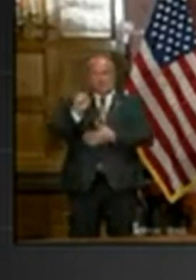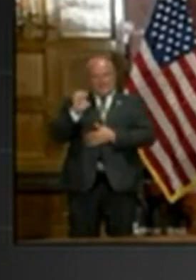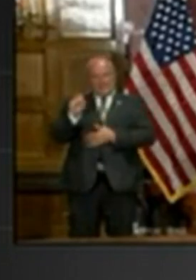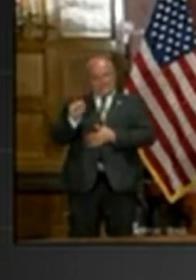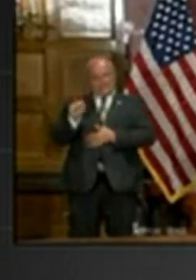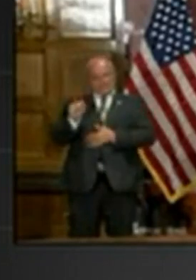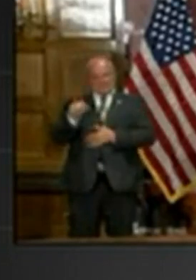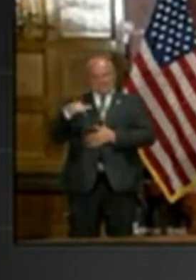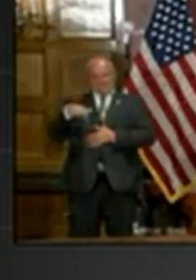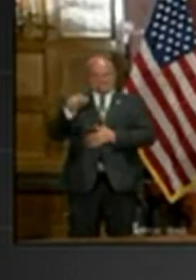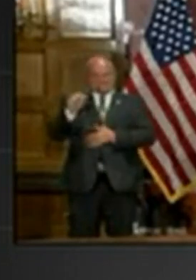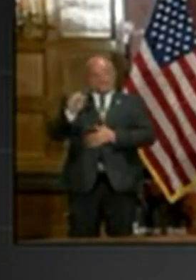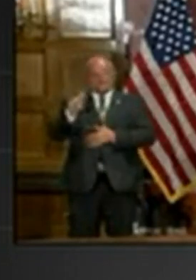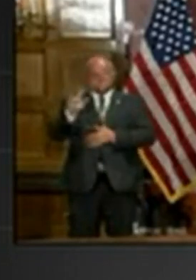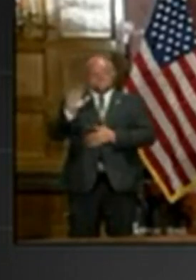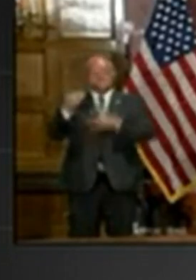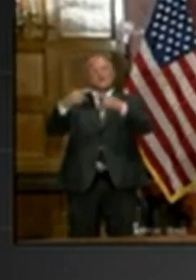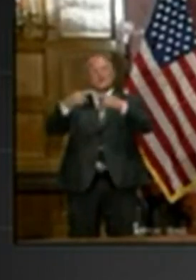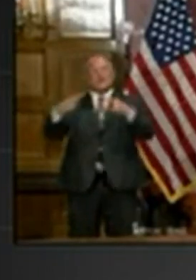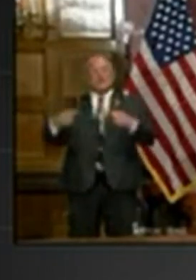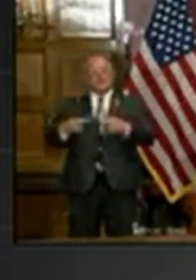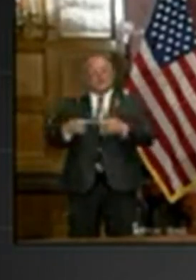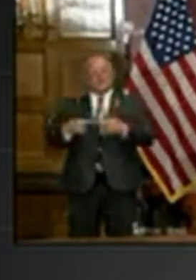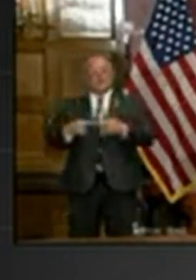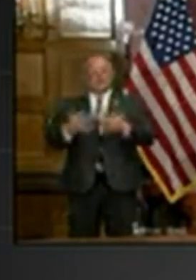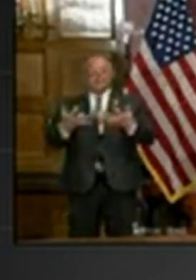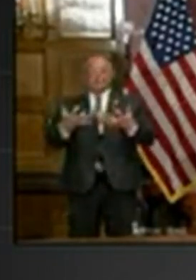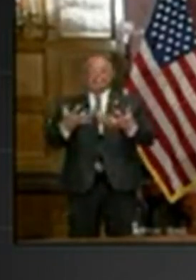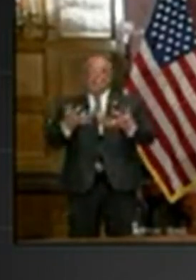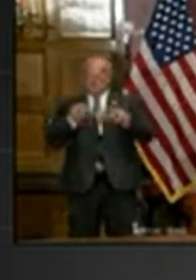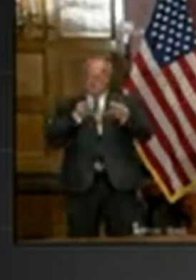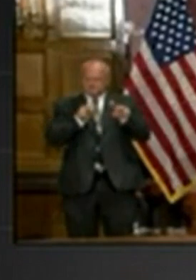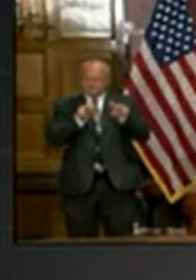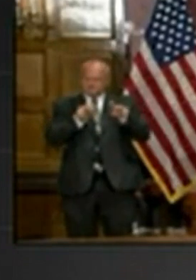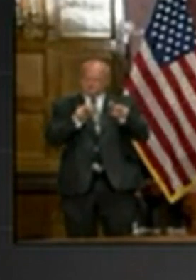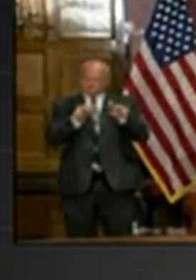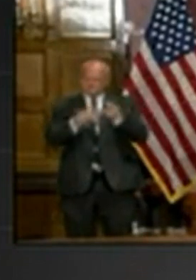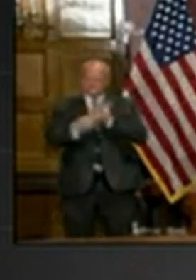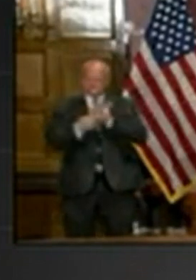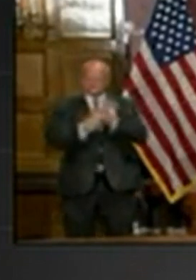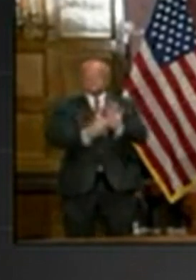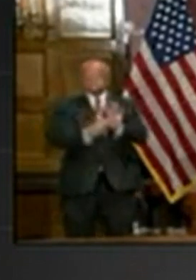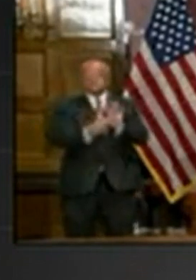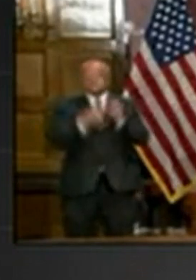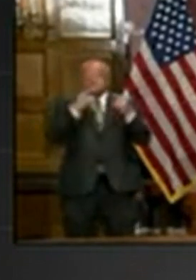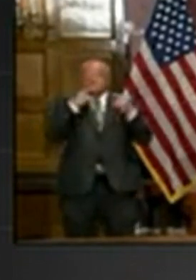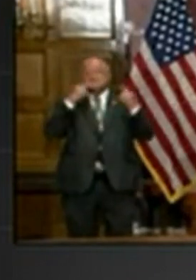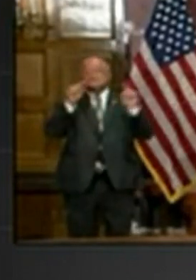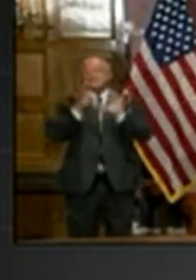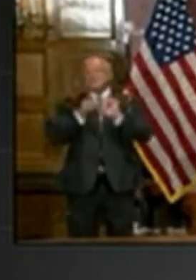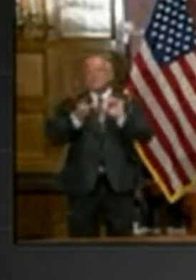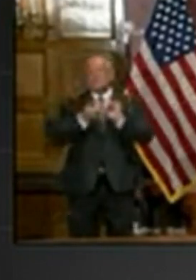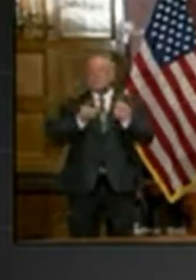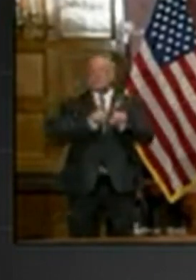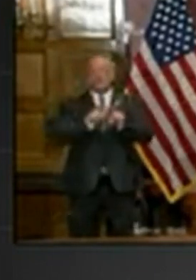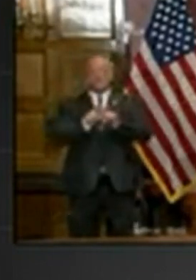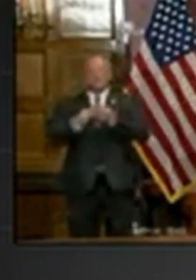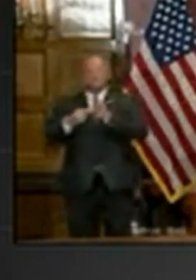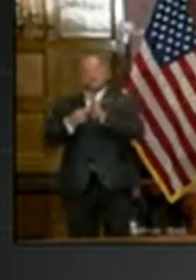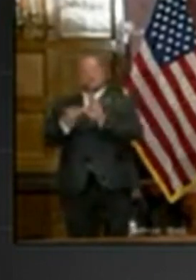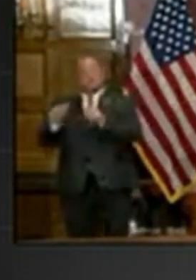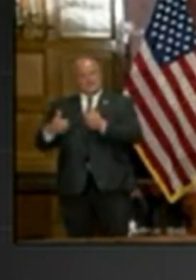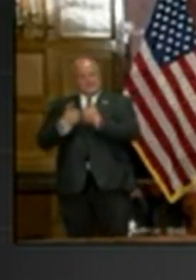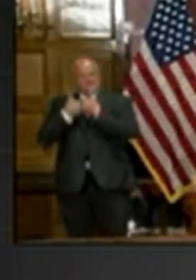cases in Arkansas by region. And we like to follow this because it shows you success stories, but also shows